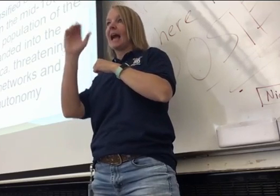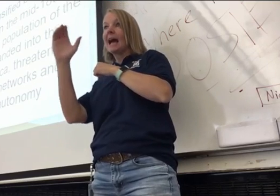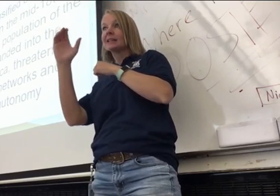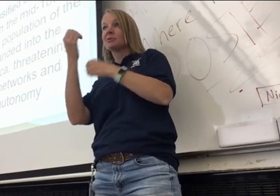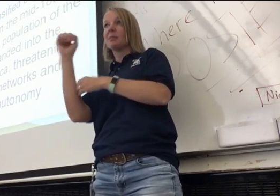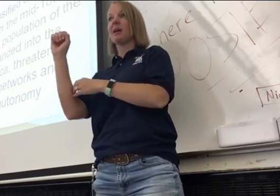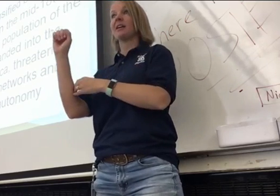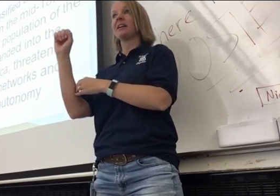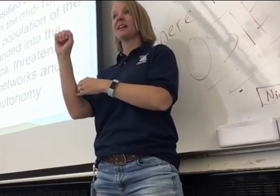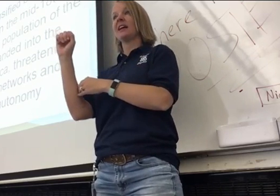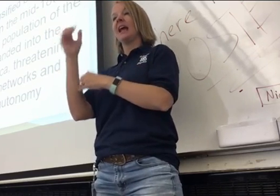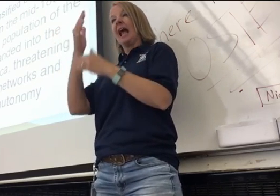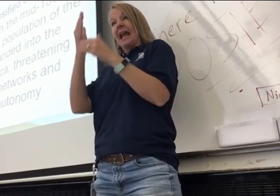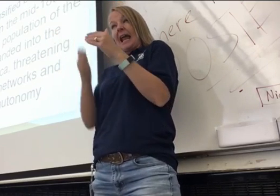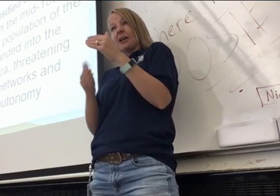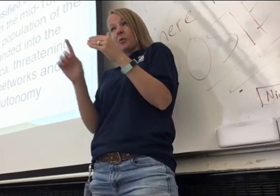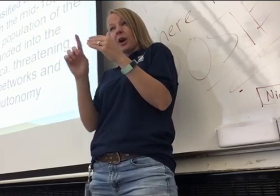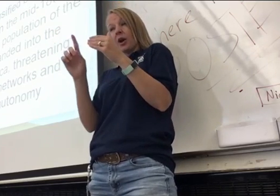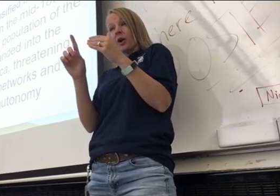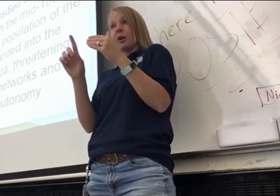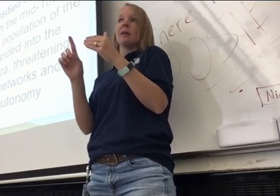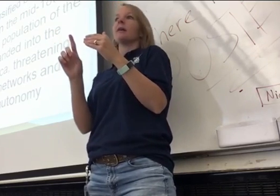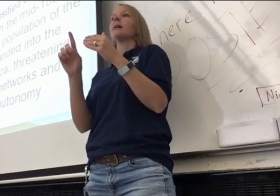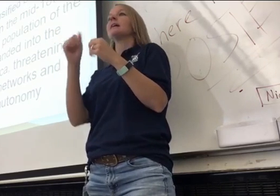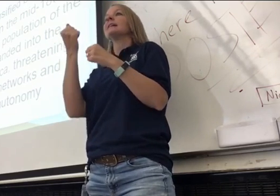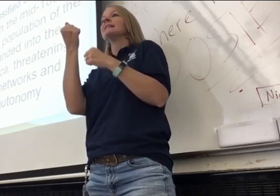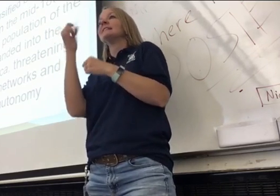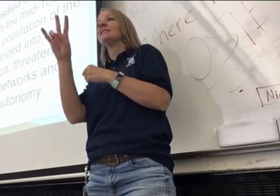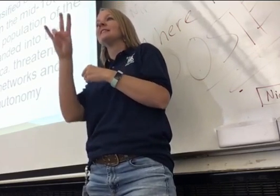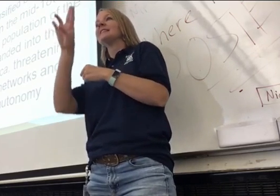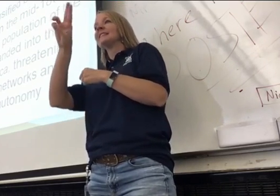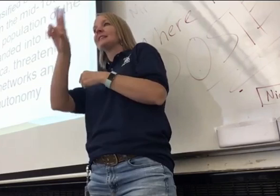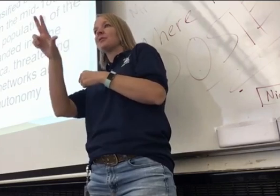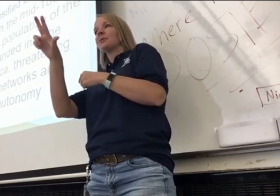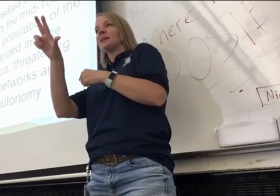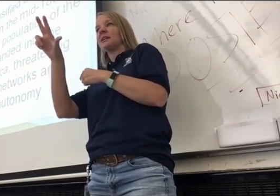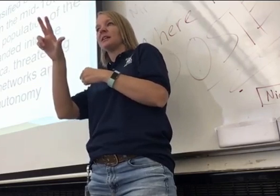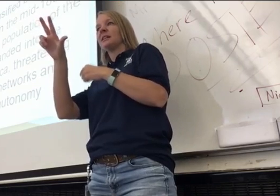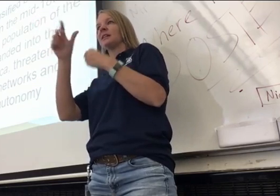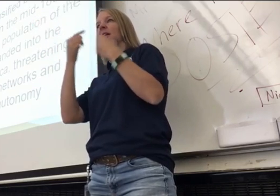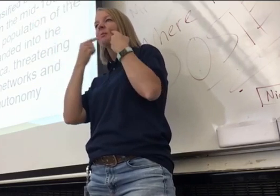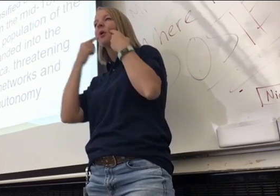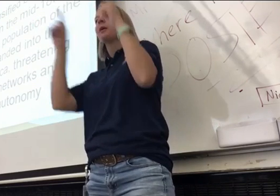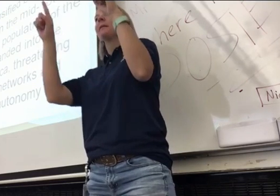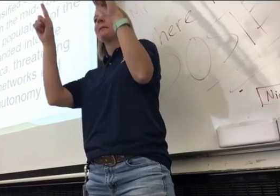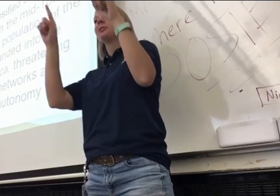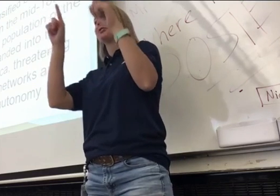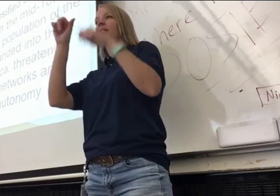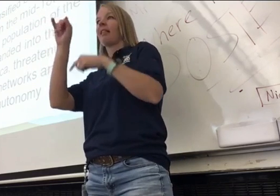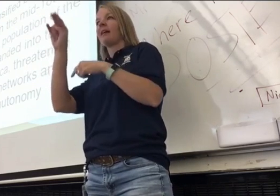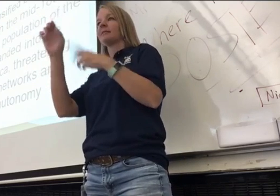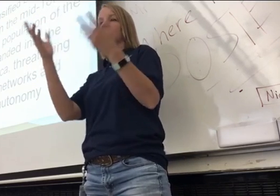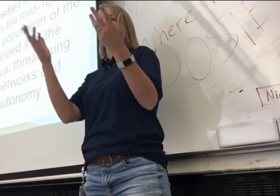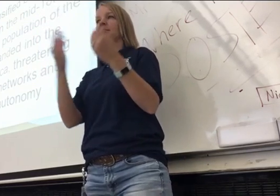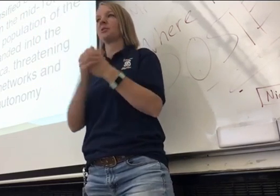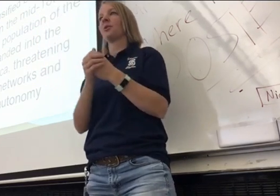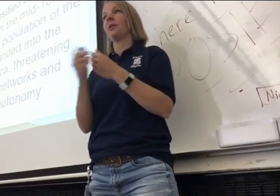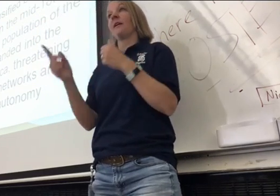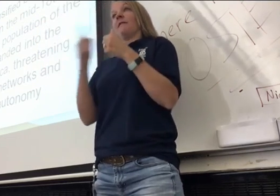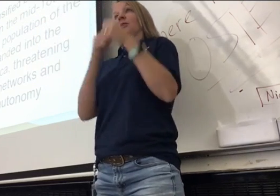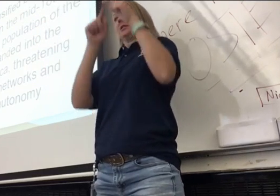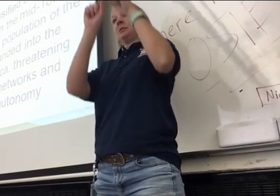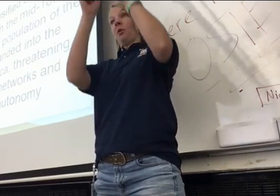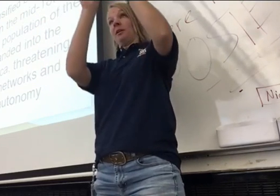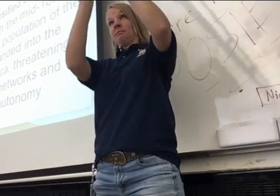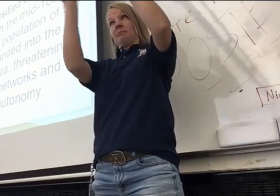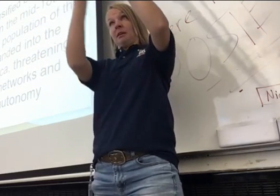it right at the proclamation line of 1763, not including the proclamation line. So again, the very first bullet,